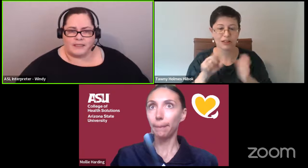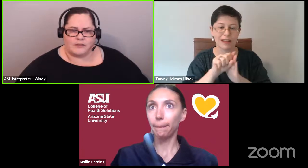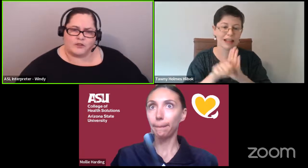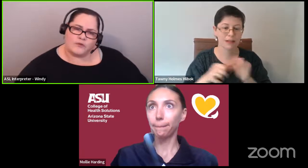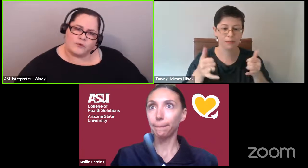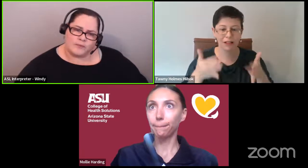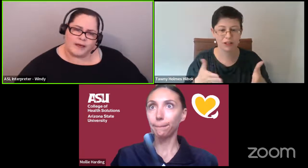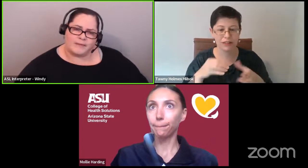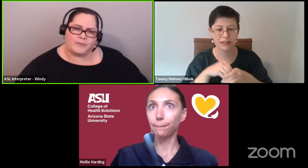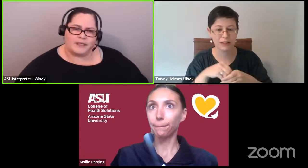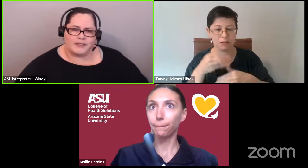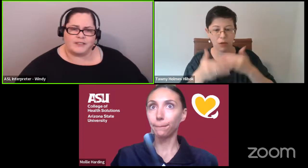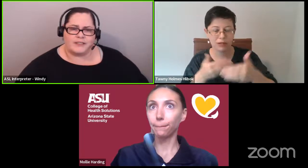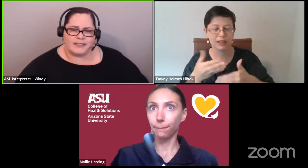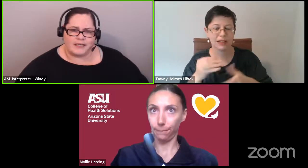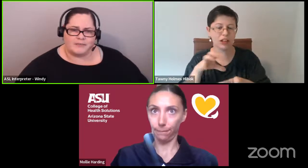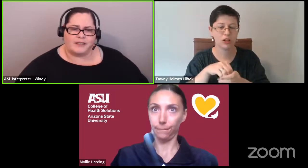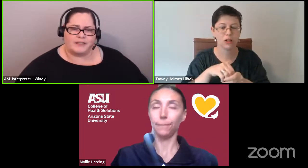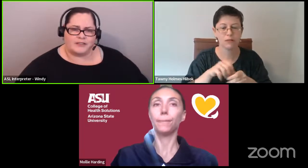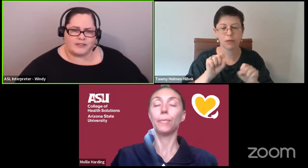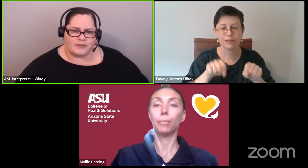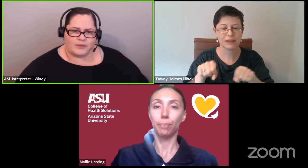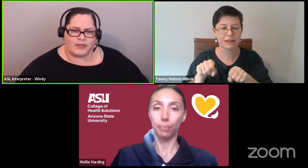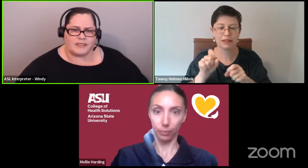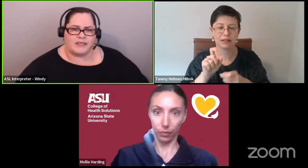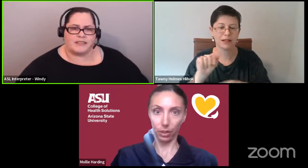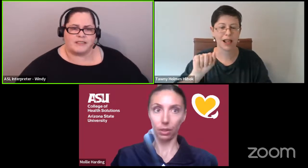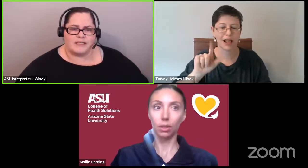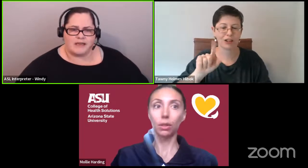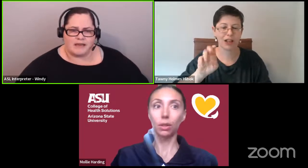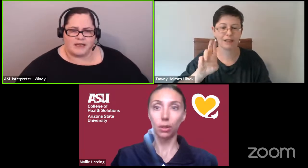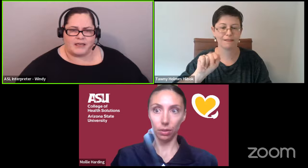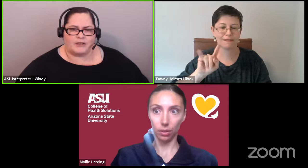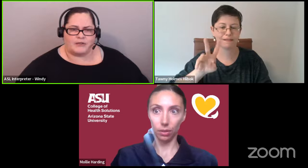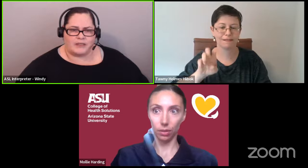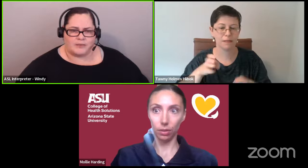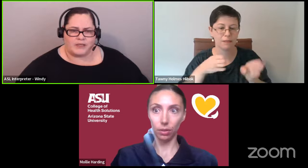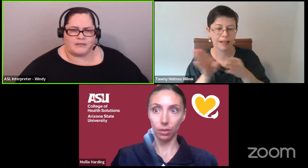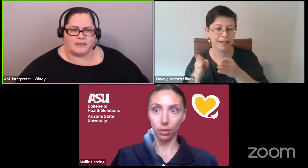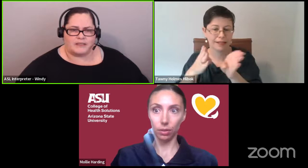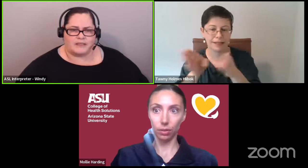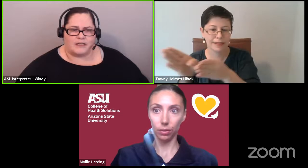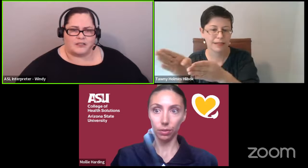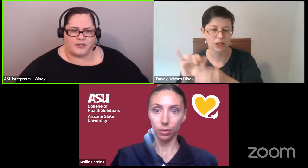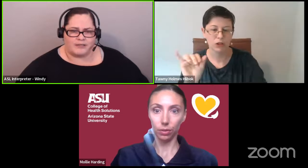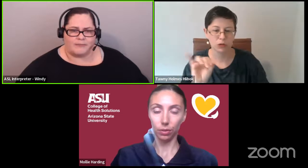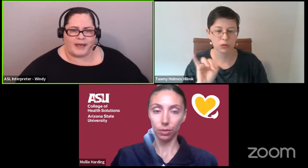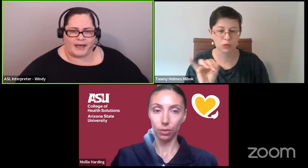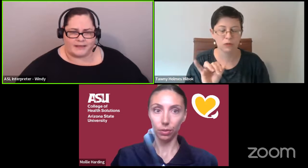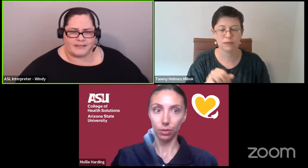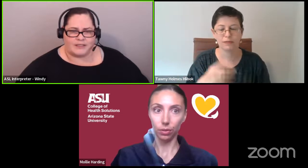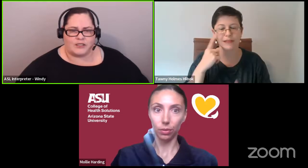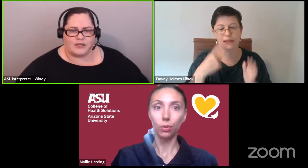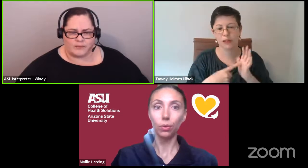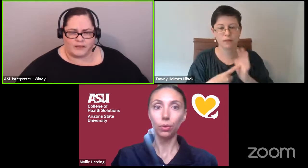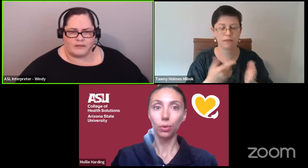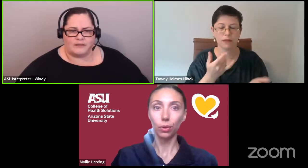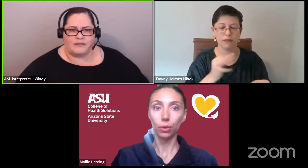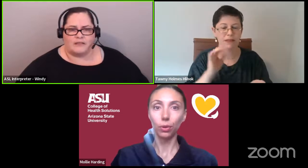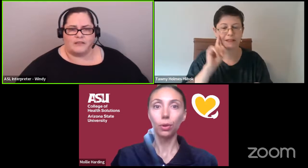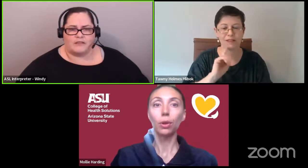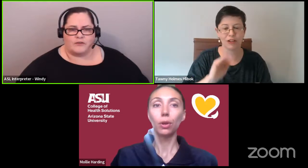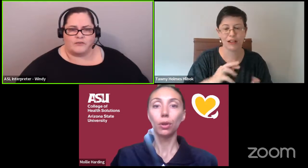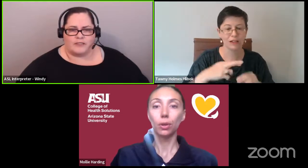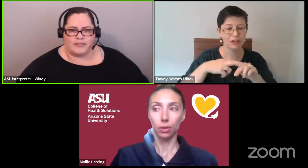an idea? So the roadmap, the players, the state players in the process, including possibly alternative paths as